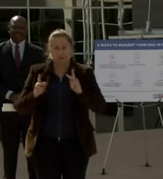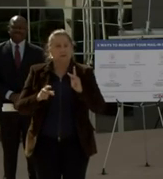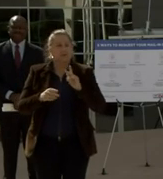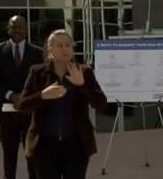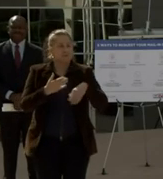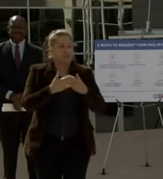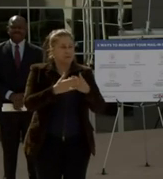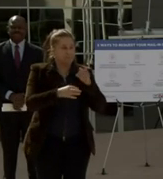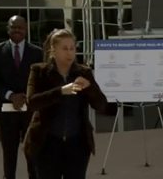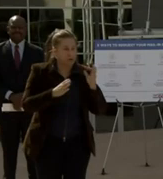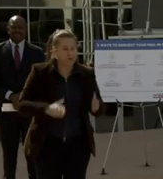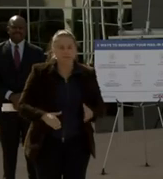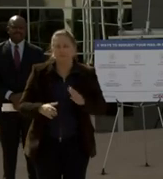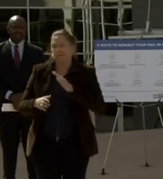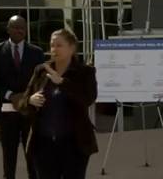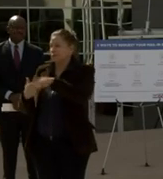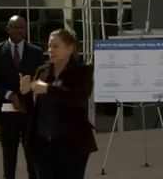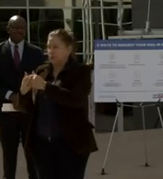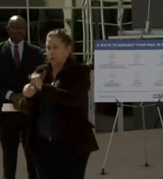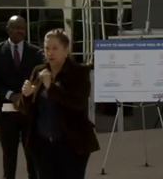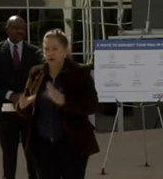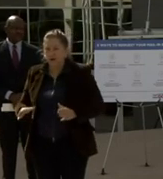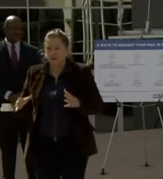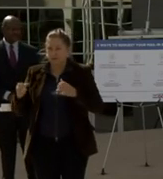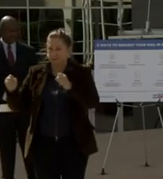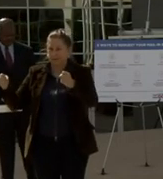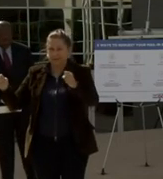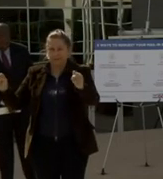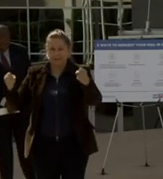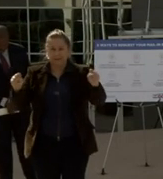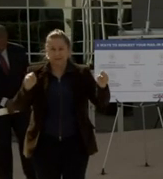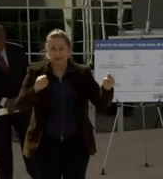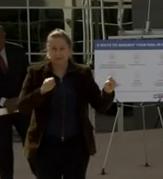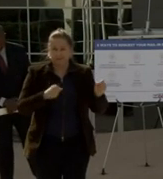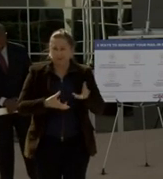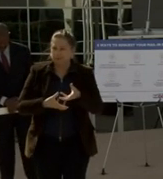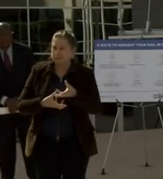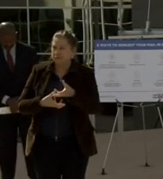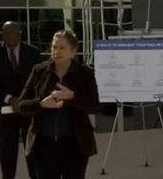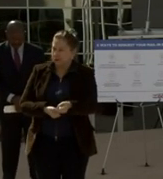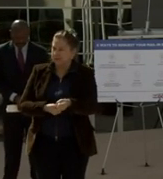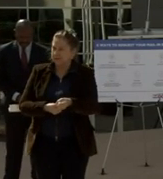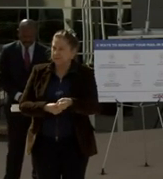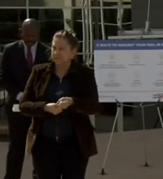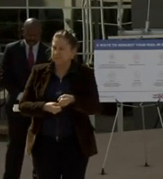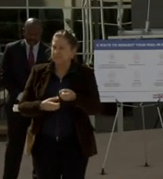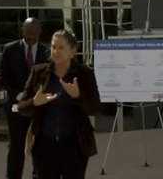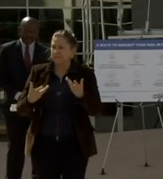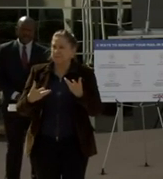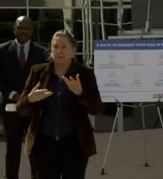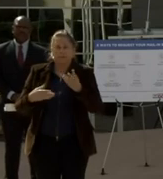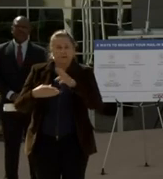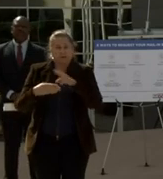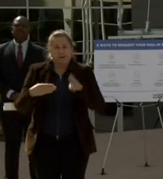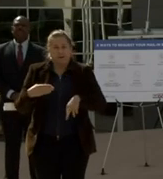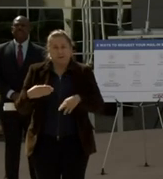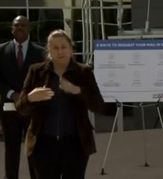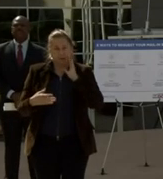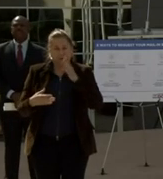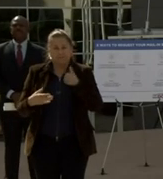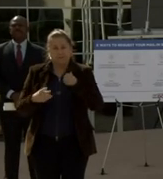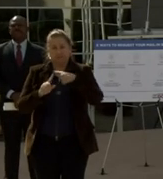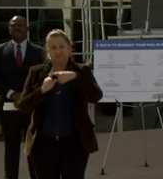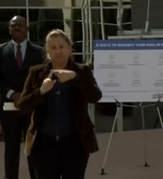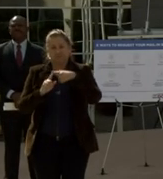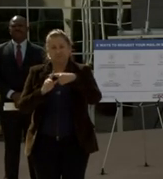we've got an election that's going to proceed with the integrity that we all demand and expect? And I'm confident that the plan that they're laying out is going to do so. I think it's